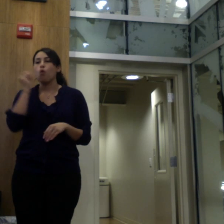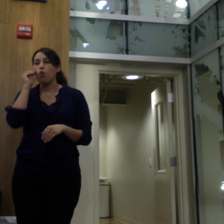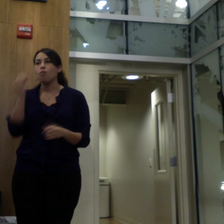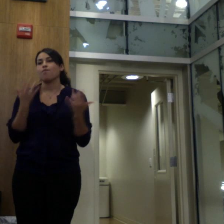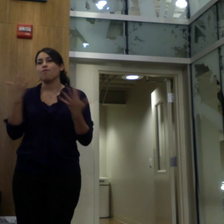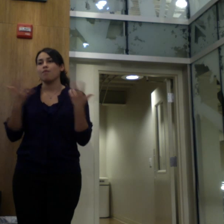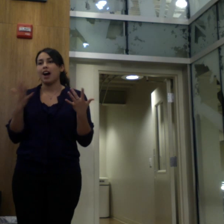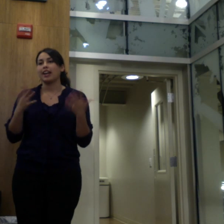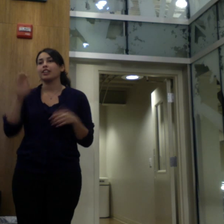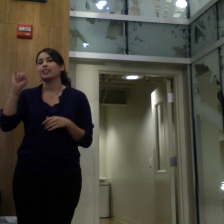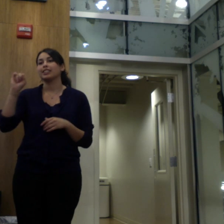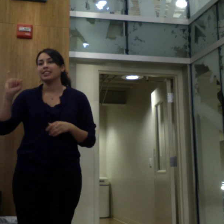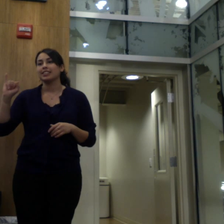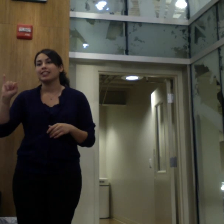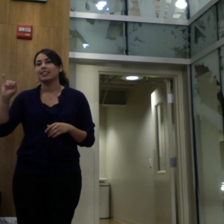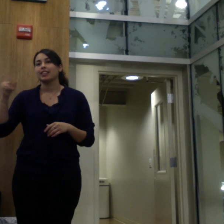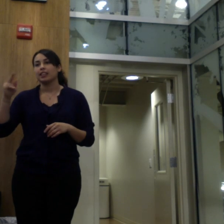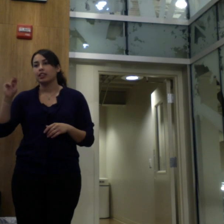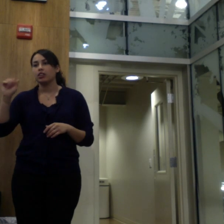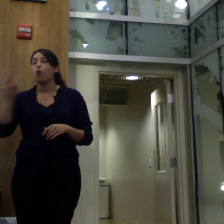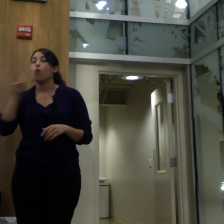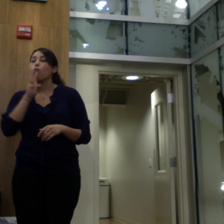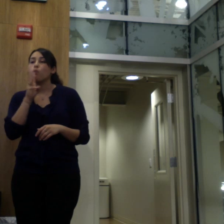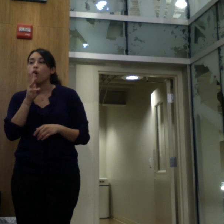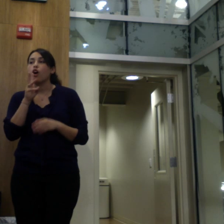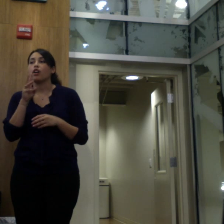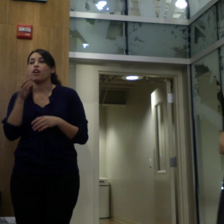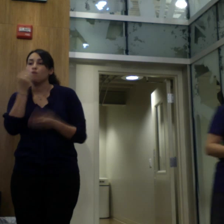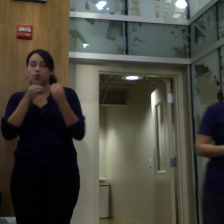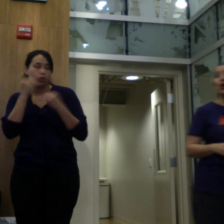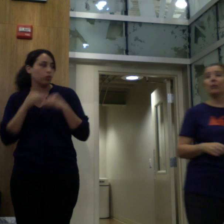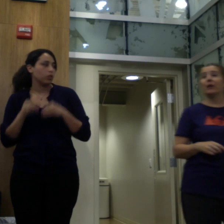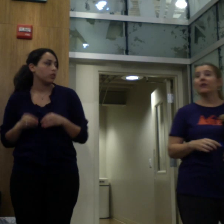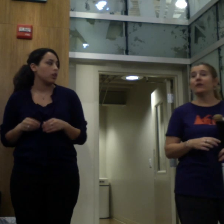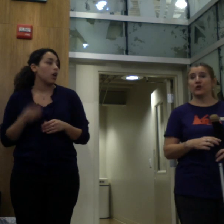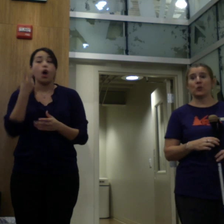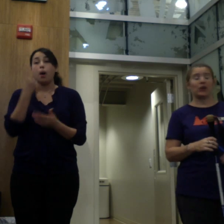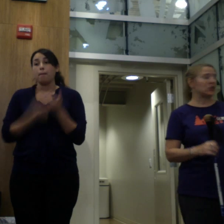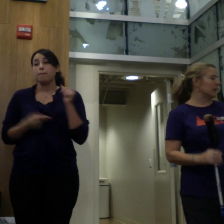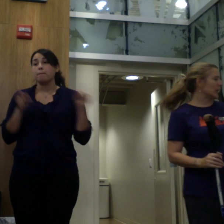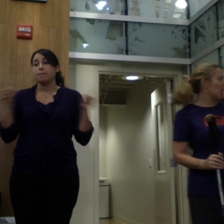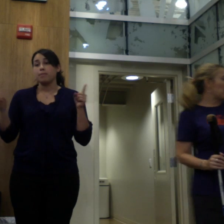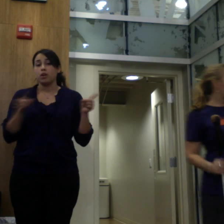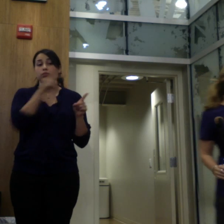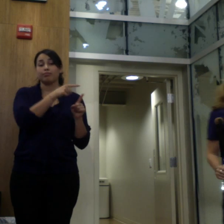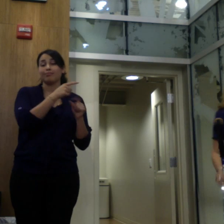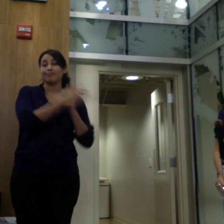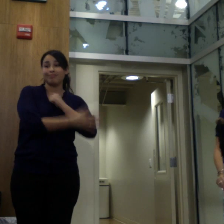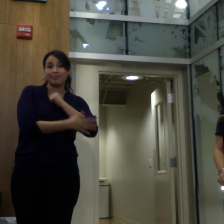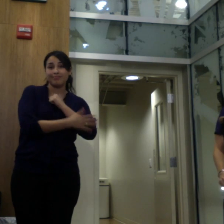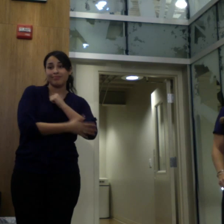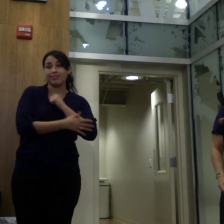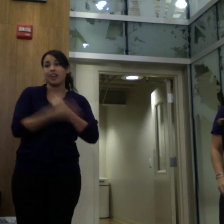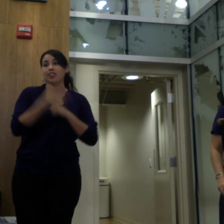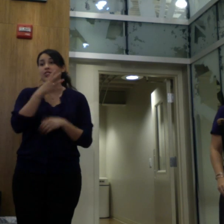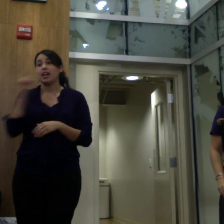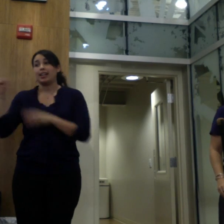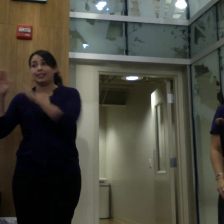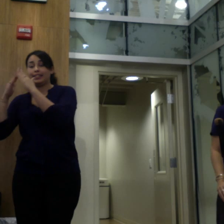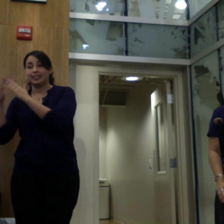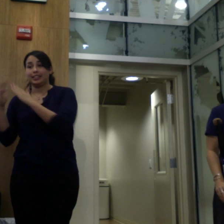signaling, water, and food. In both the wilderness and urban situation, when I ask people